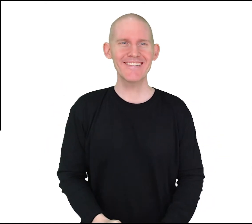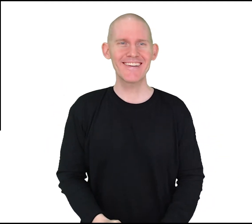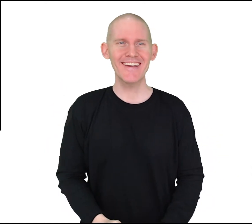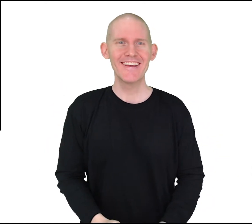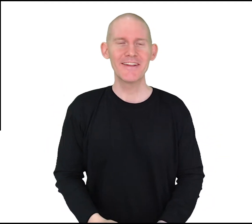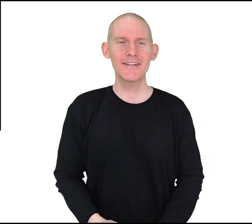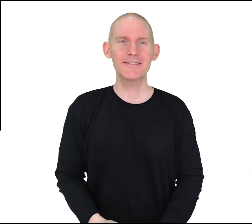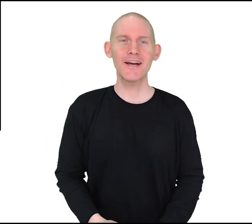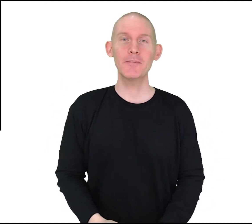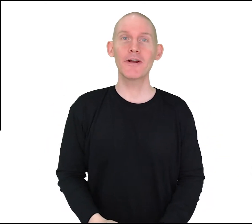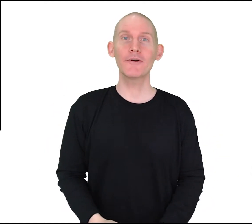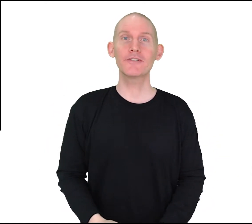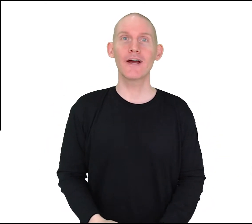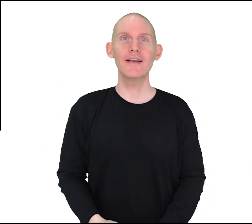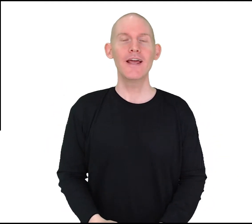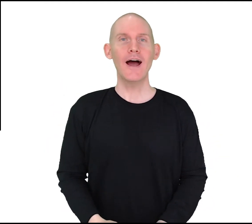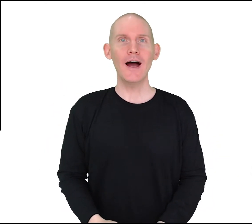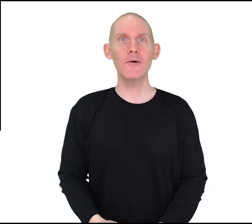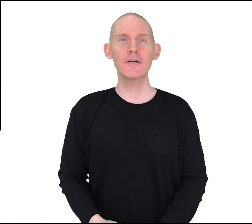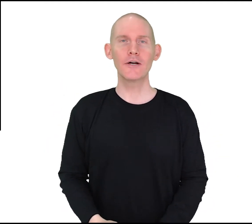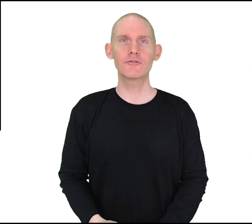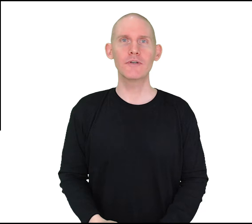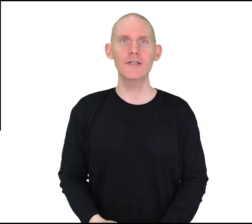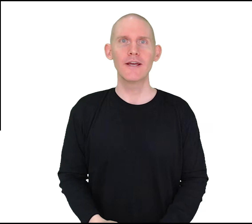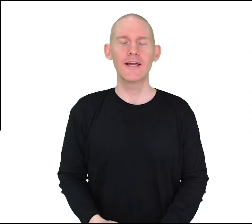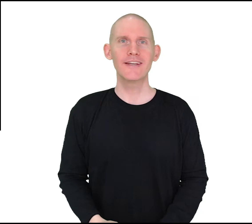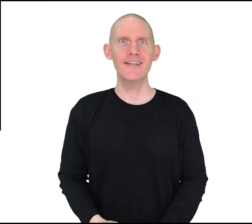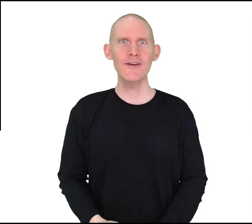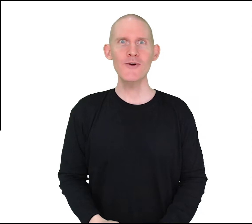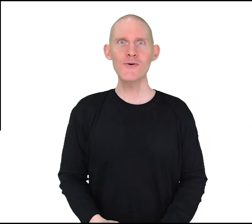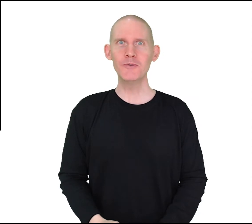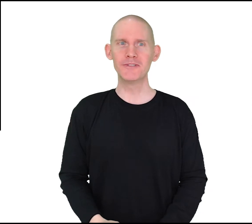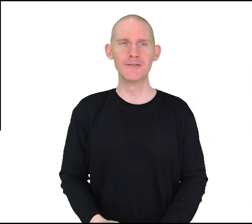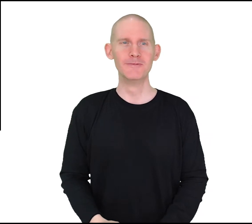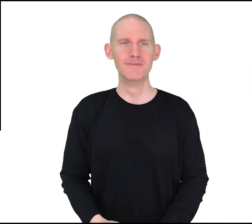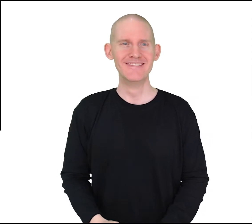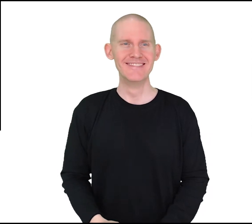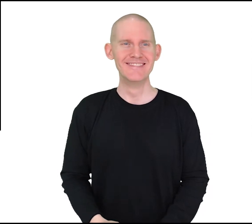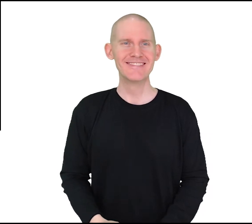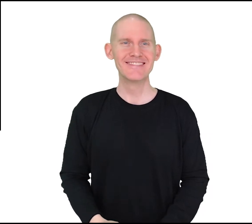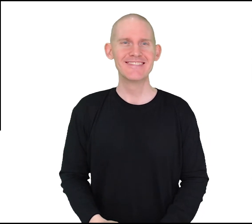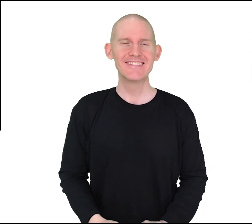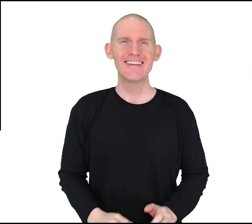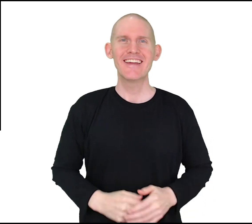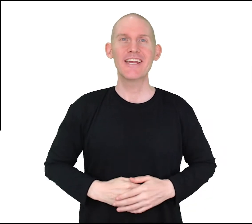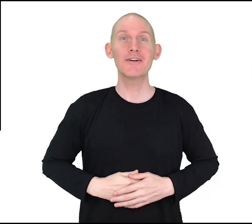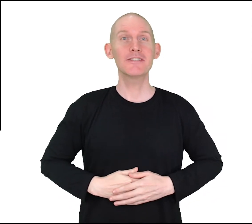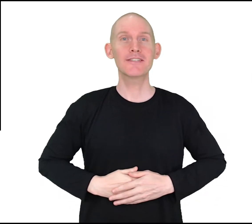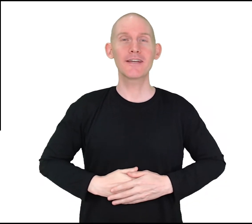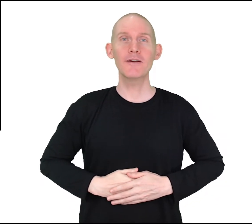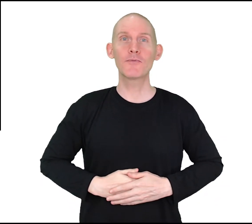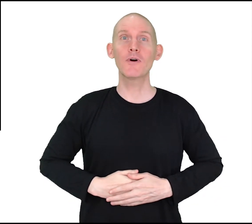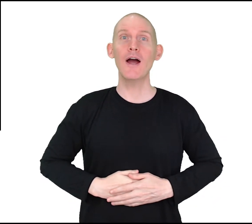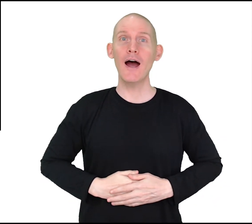Okay, let's talk about how to sign our country huge. Here is the sign for